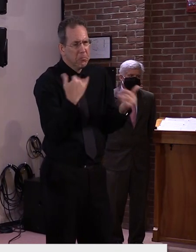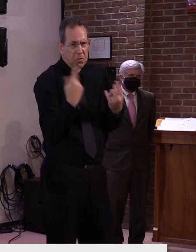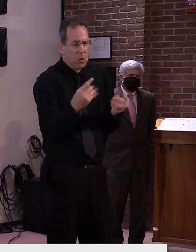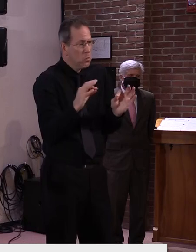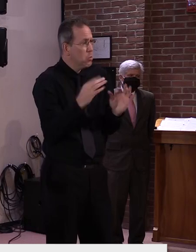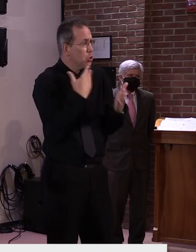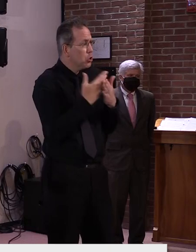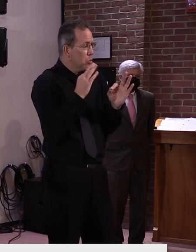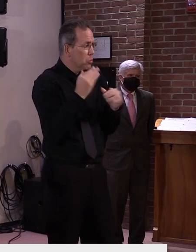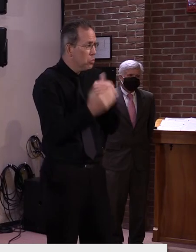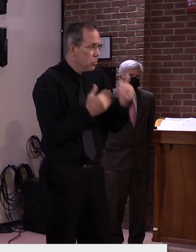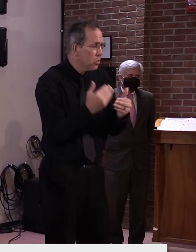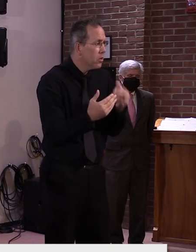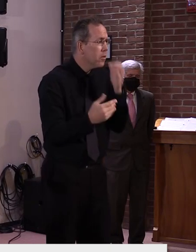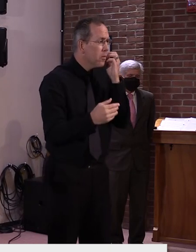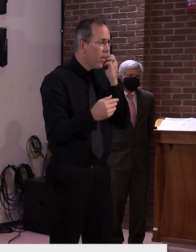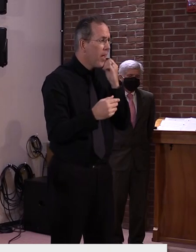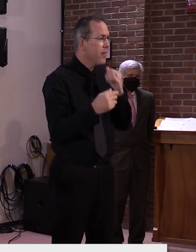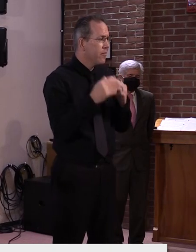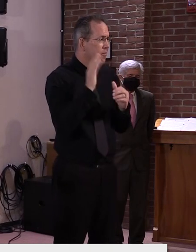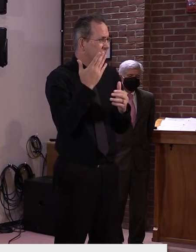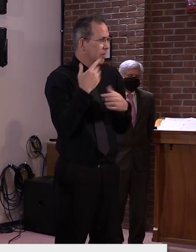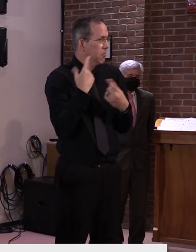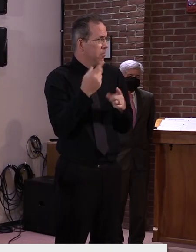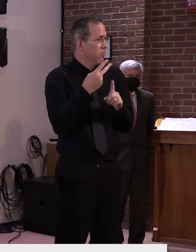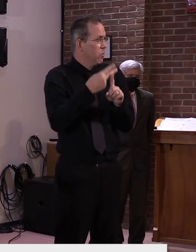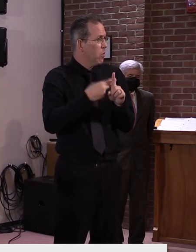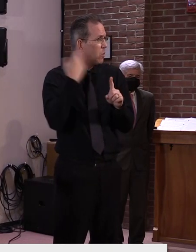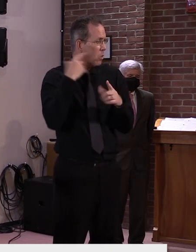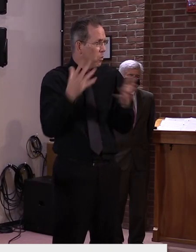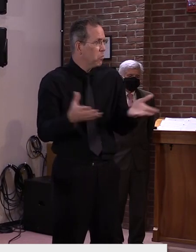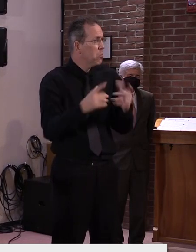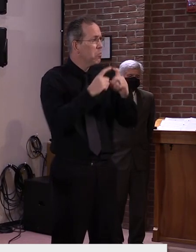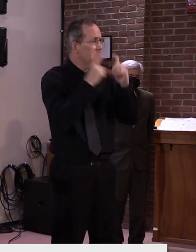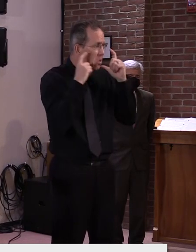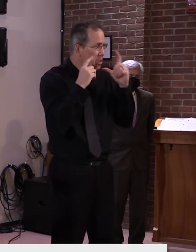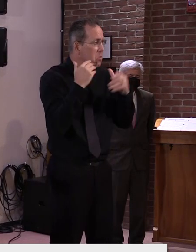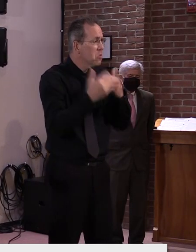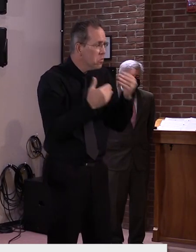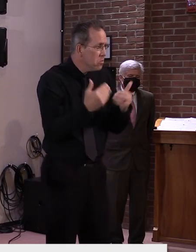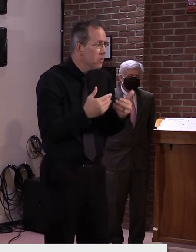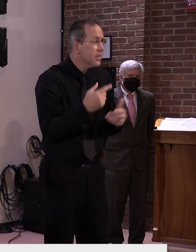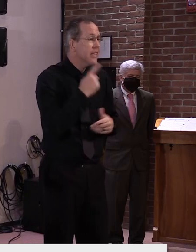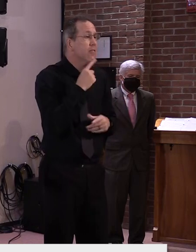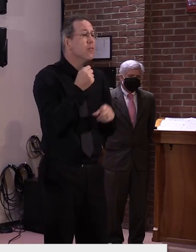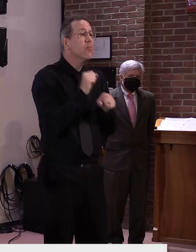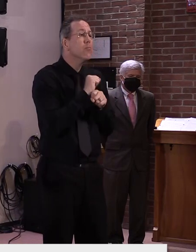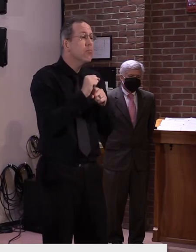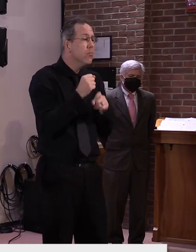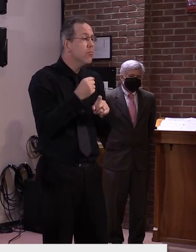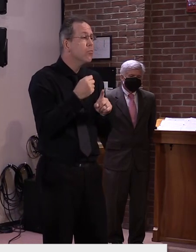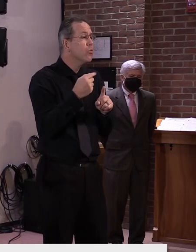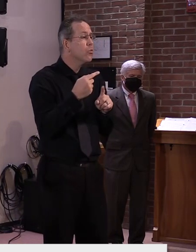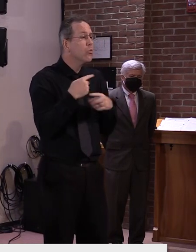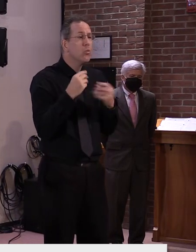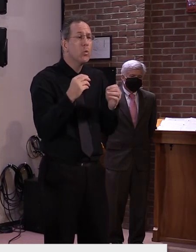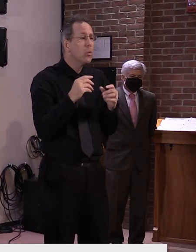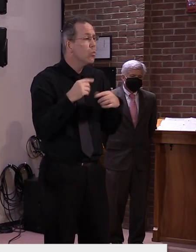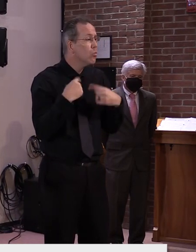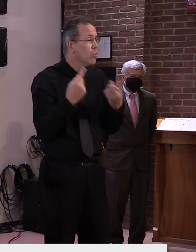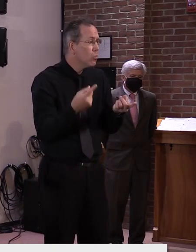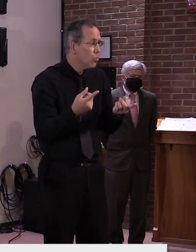even kind of 2 months ago, or at least pretty strong 2 months ago. So even if it hadn't changed the picture, don't you think 2 months